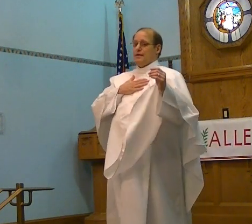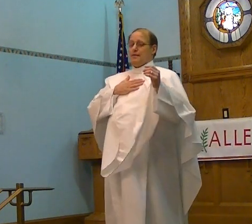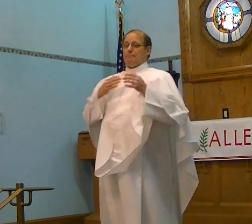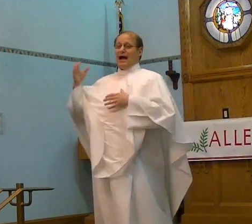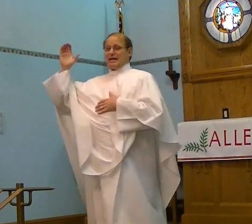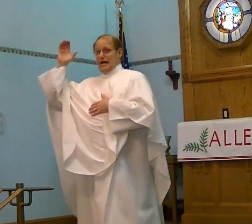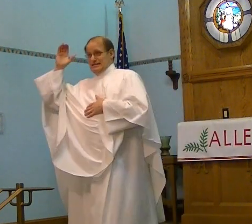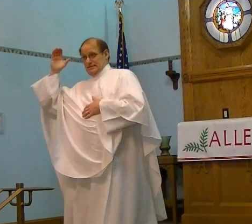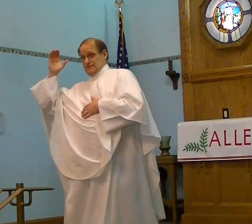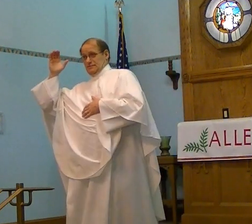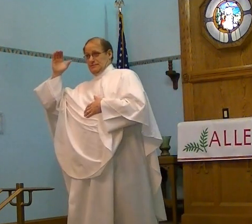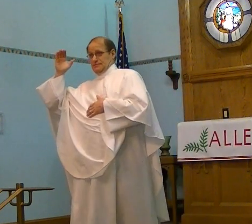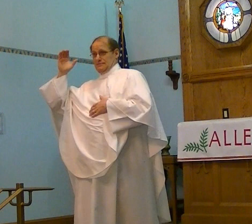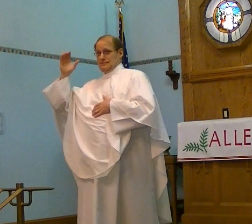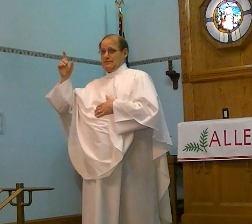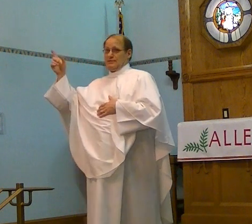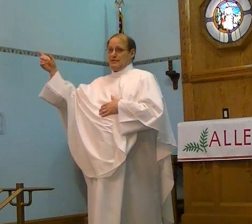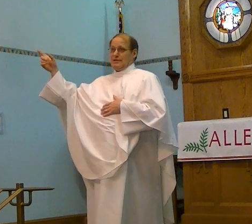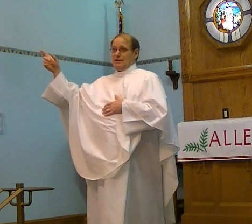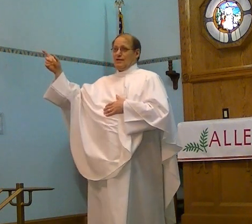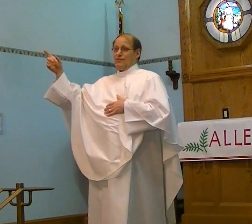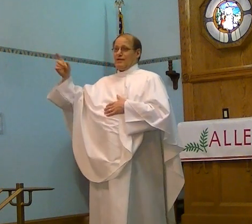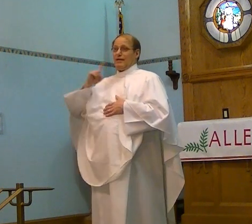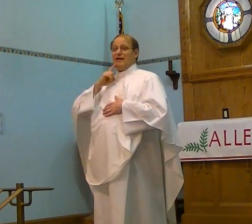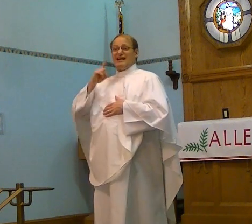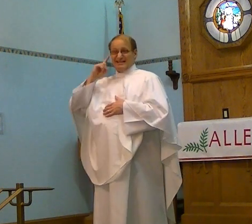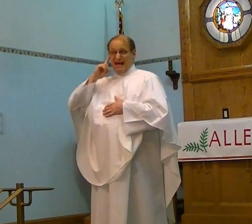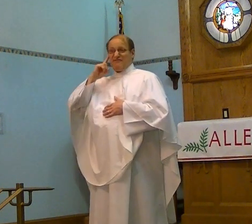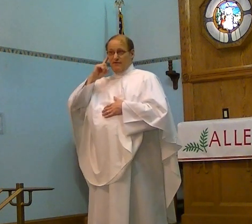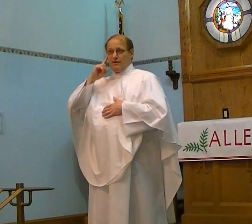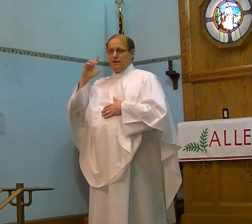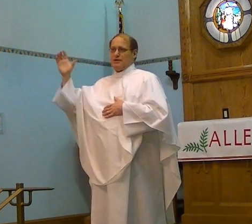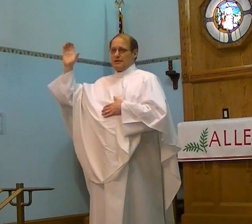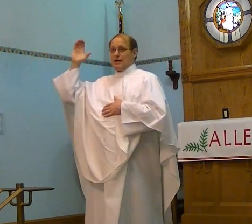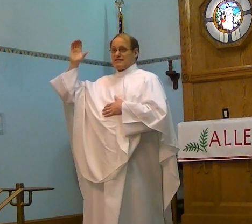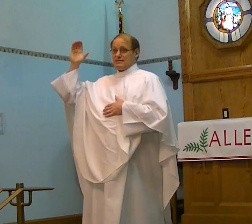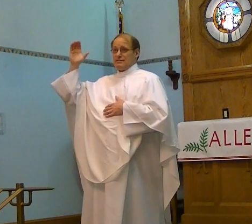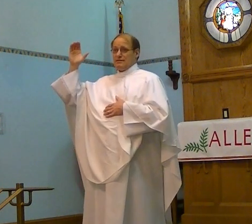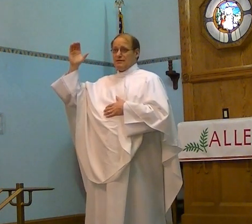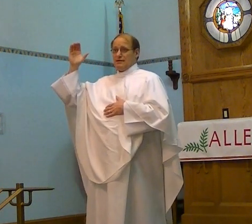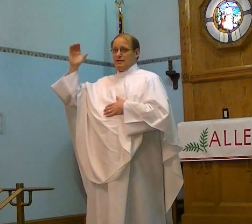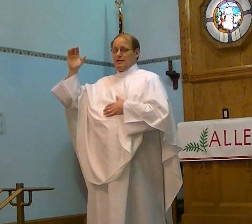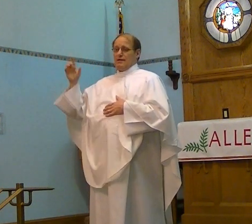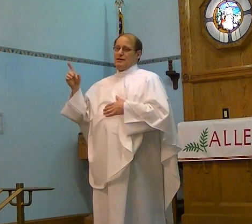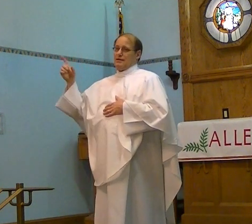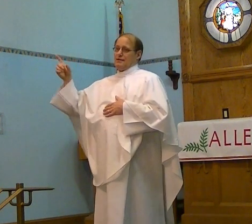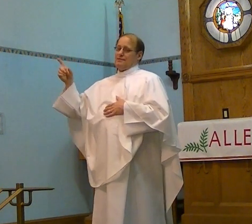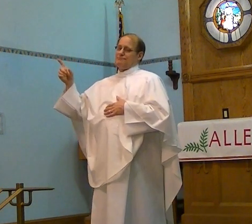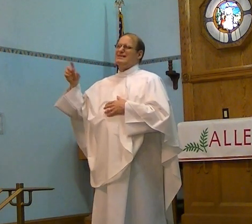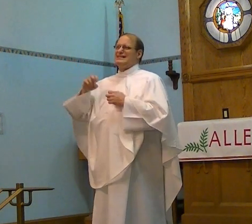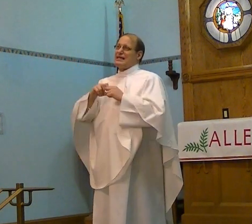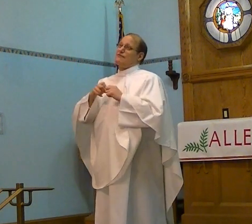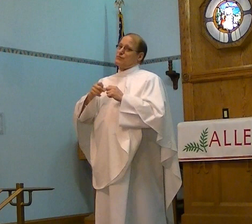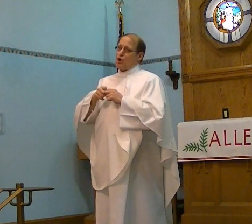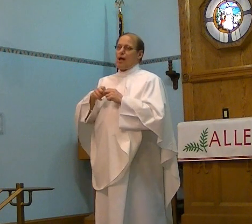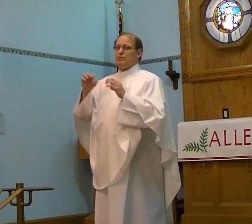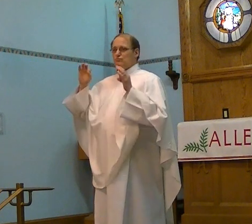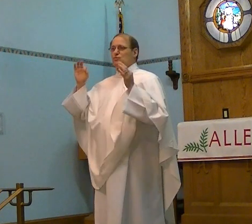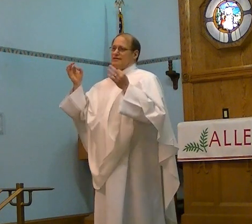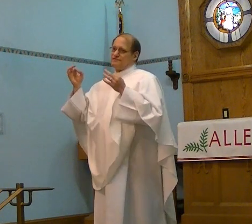My cousin, the deaf cousin, he's having problems with his